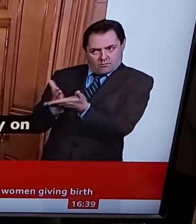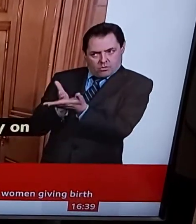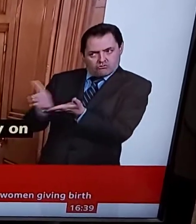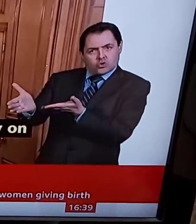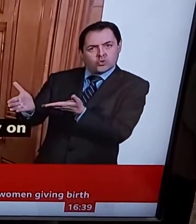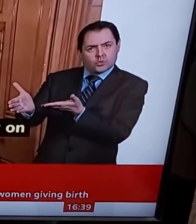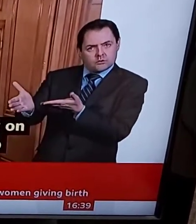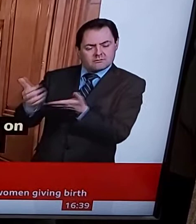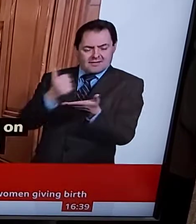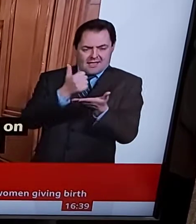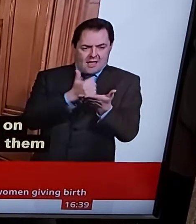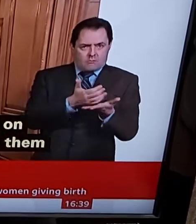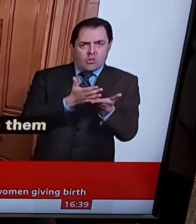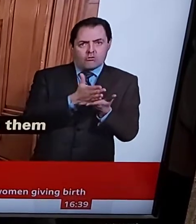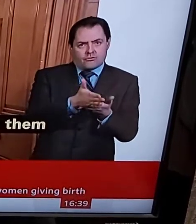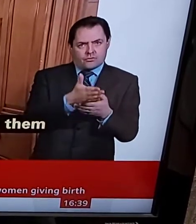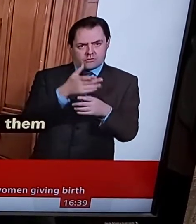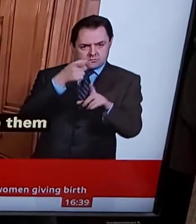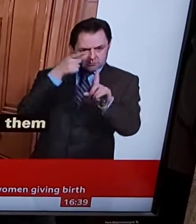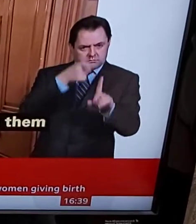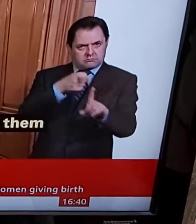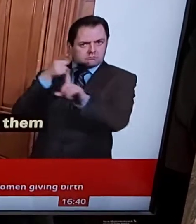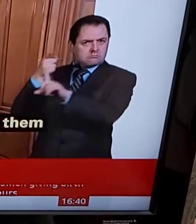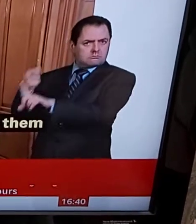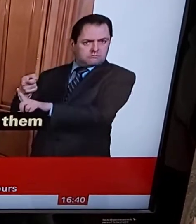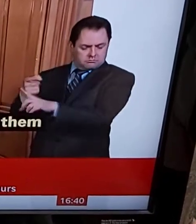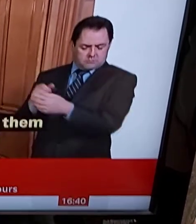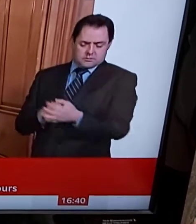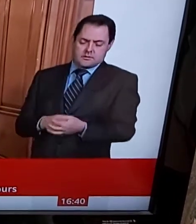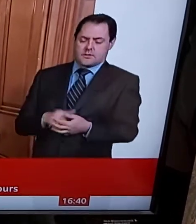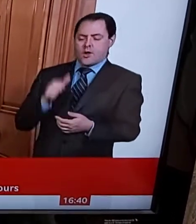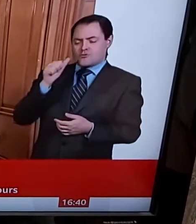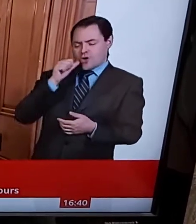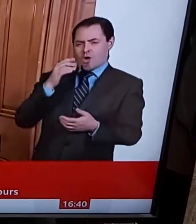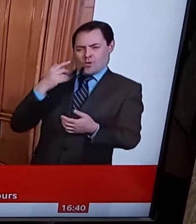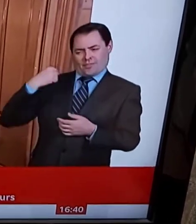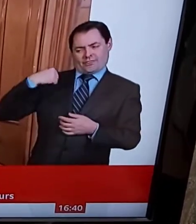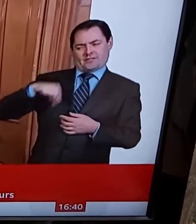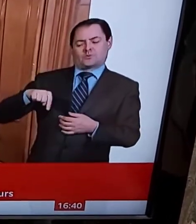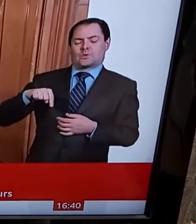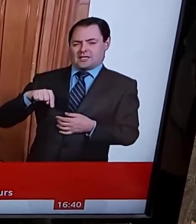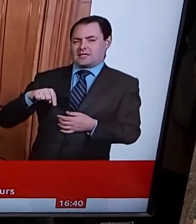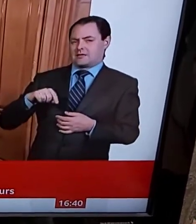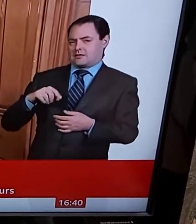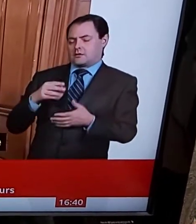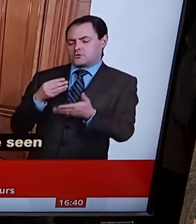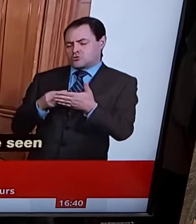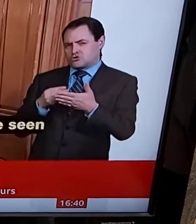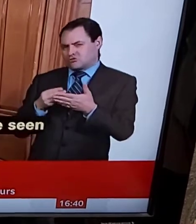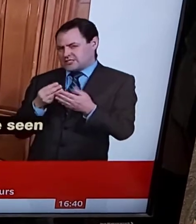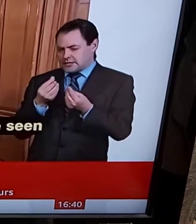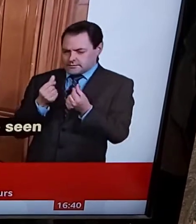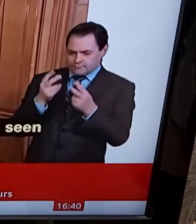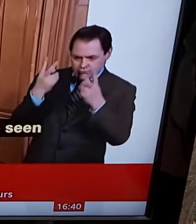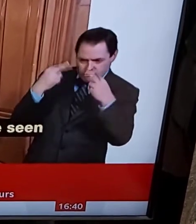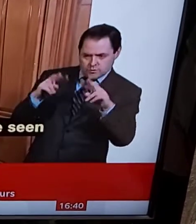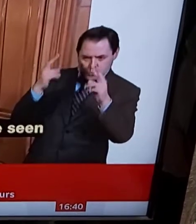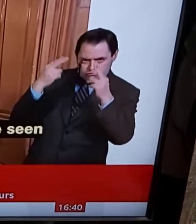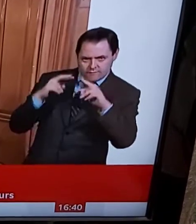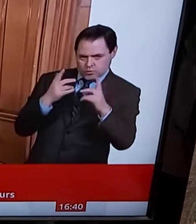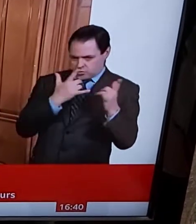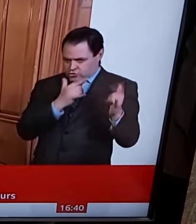designed specifically targeted in order to do that. But as we've seen in the course of this week, the Treasury are keeping these schemes under review and